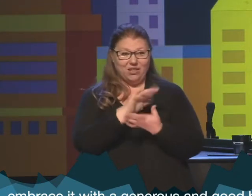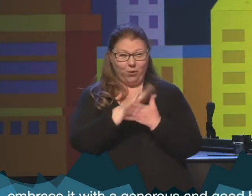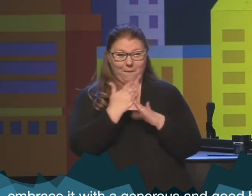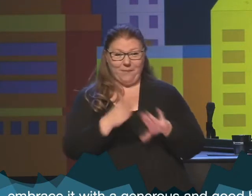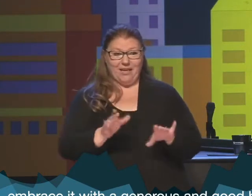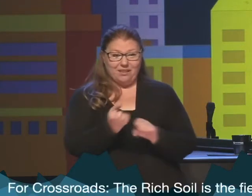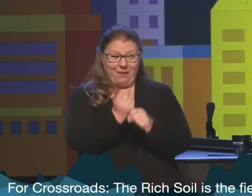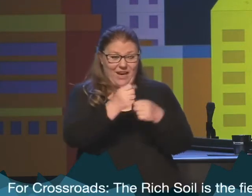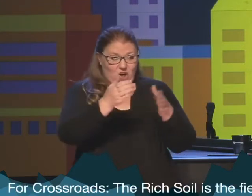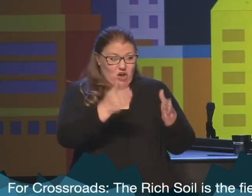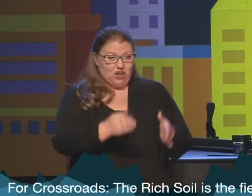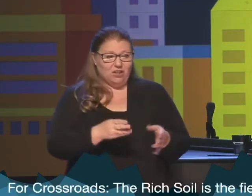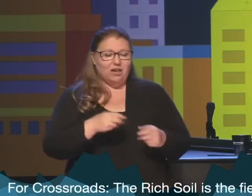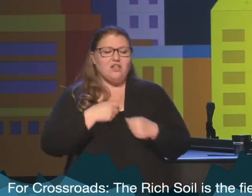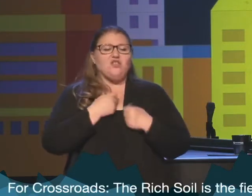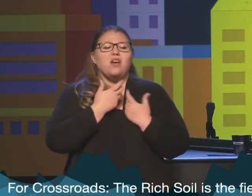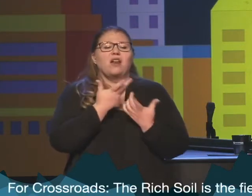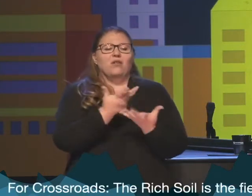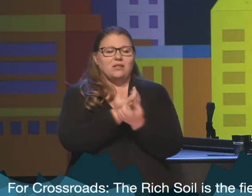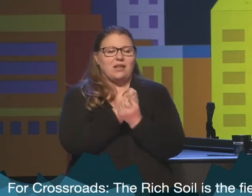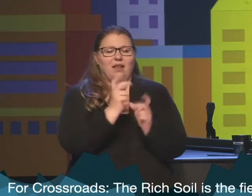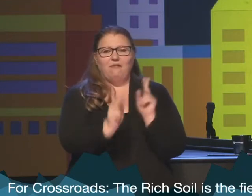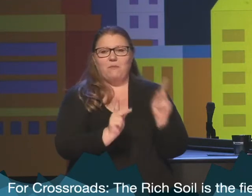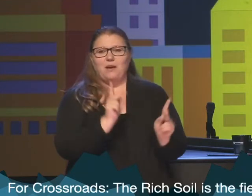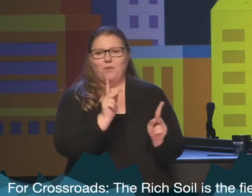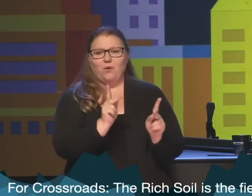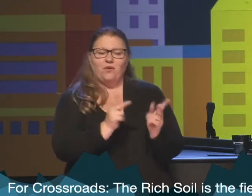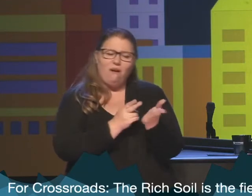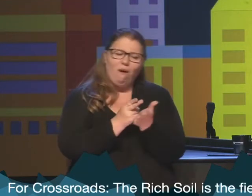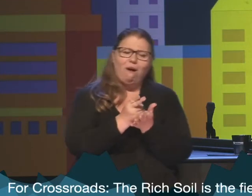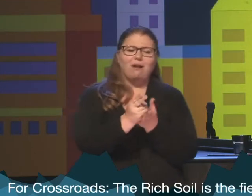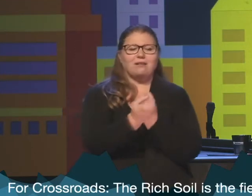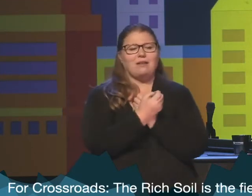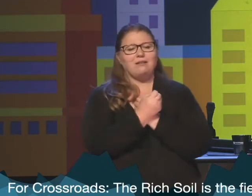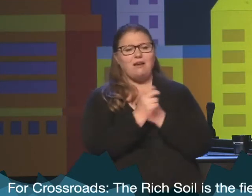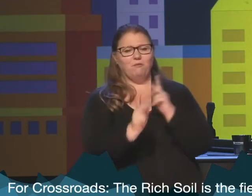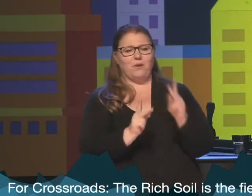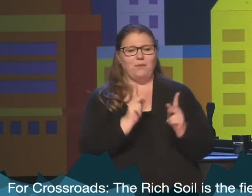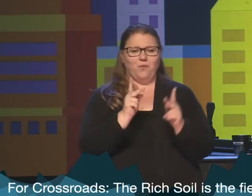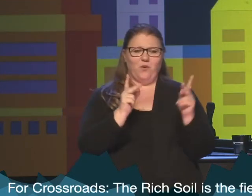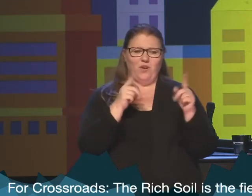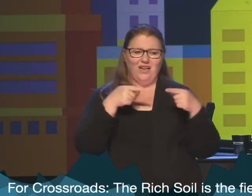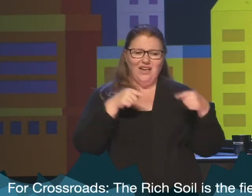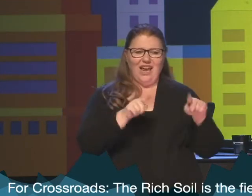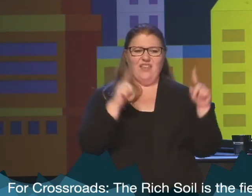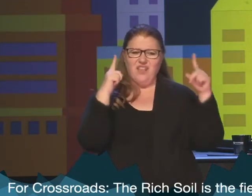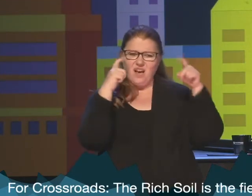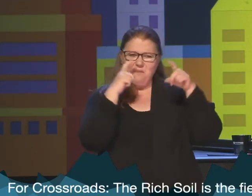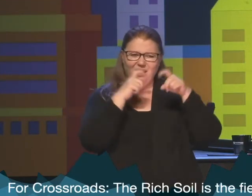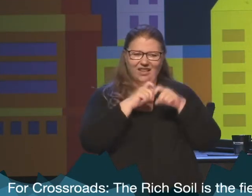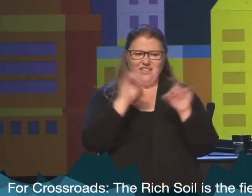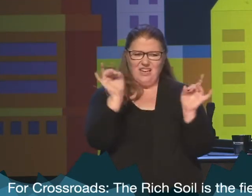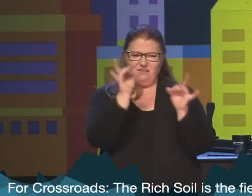peacemakers generously love people. They generously love people in the complexity